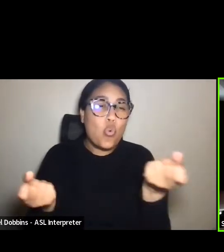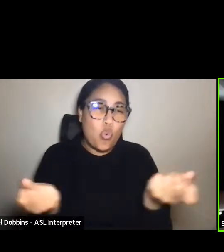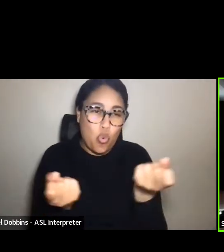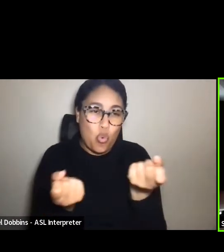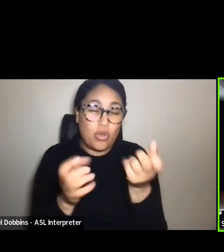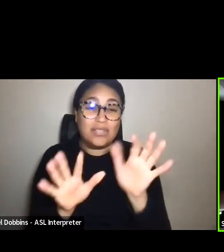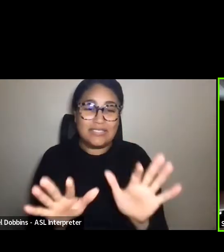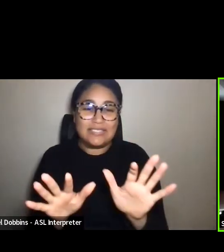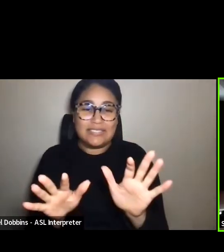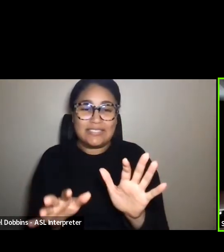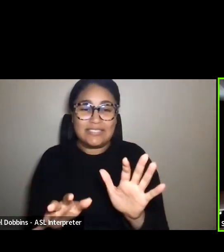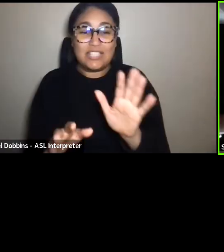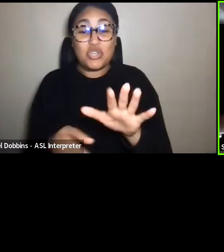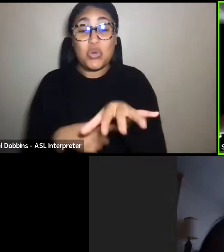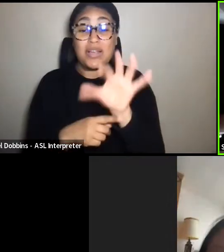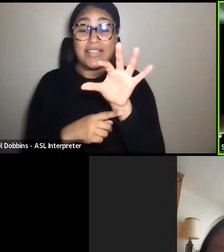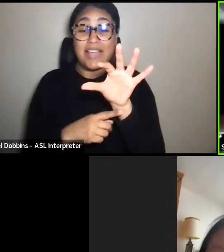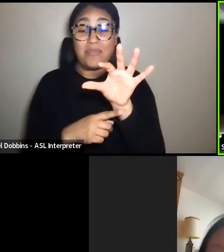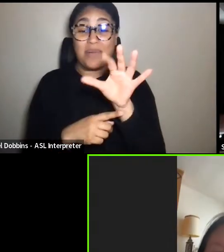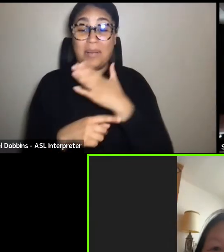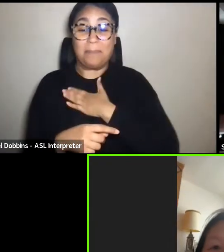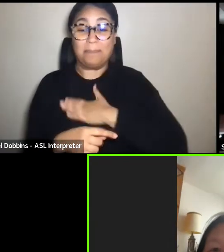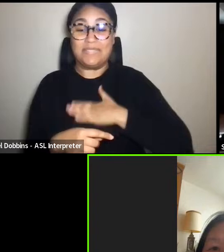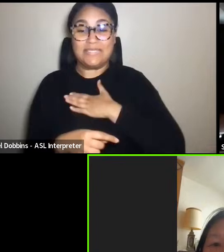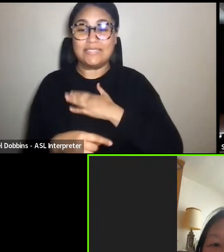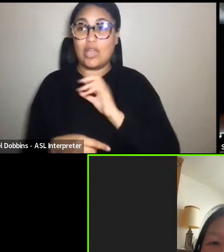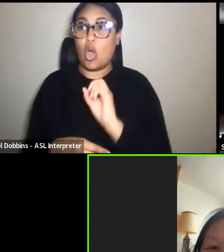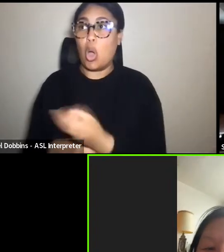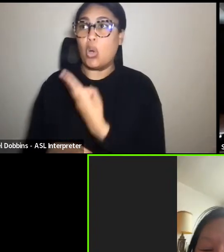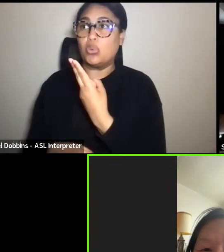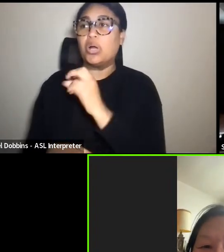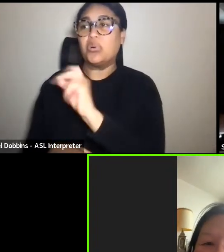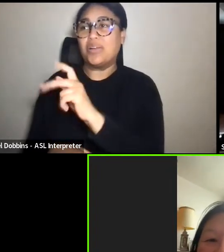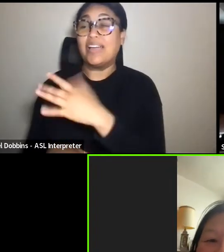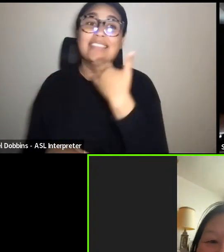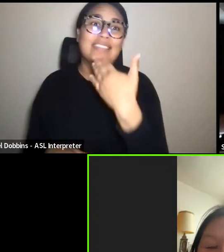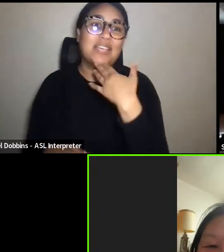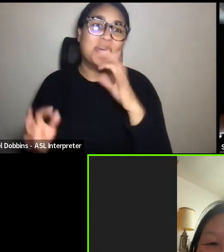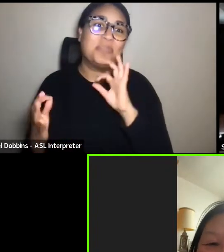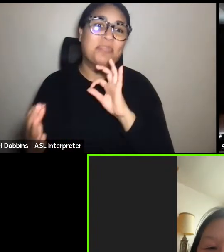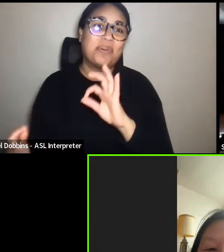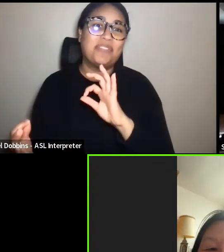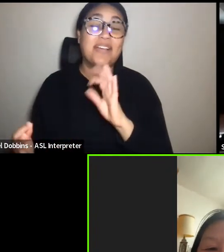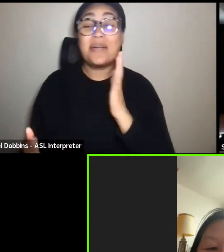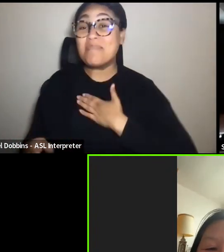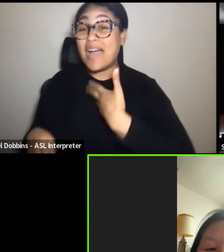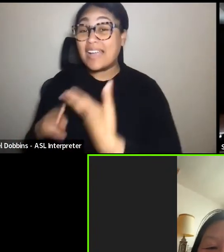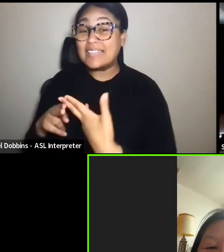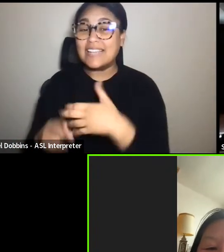sorry. You need to have your camera on. oh, okay, sorry. Hi. Thank you. Perfect. Hi, my